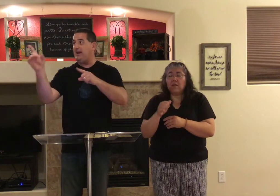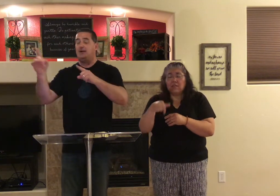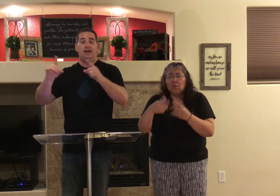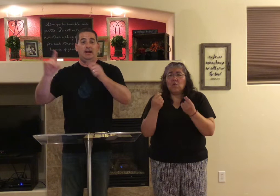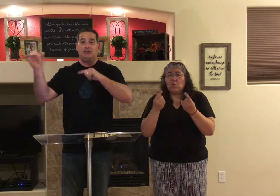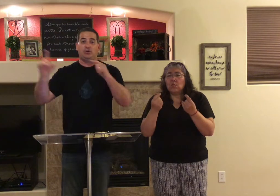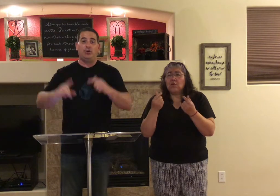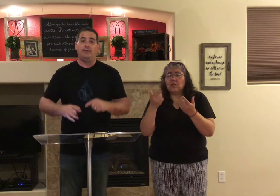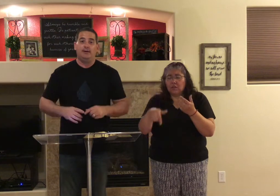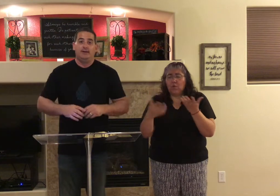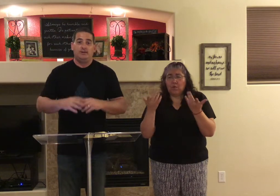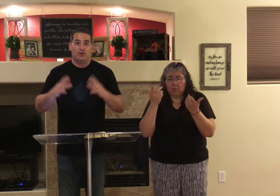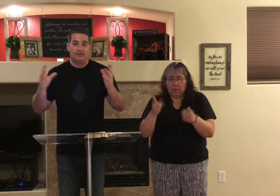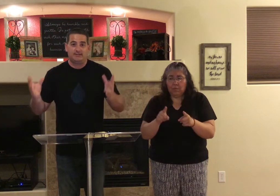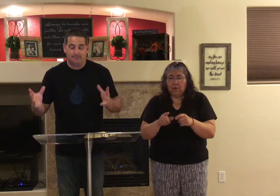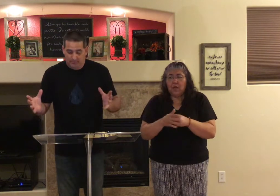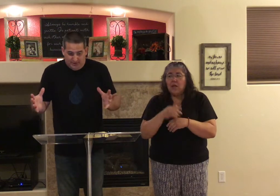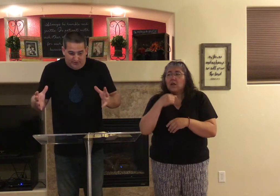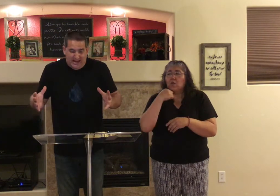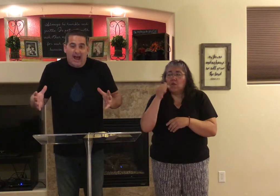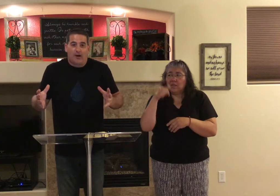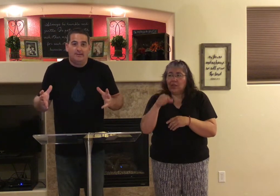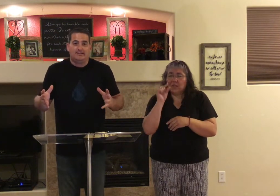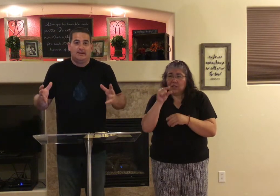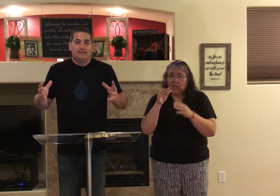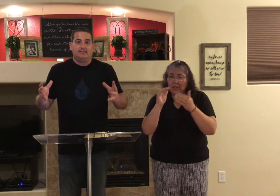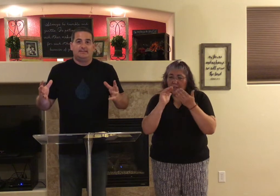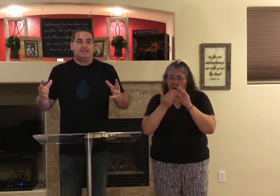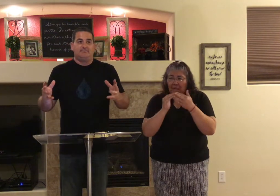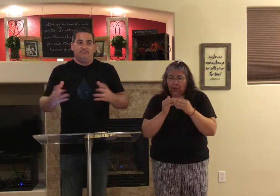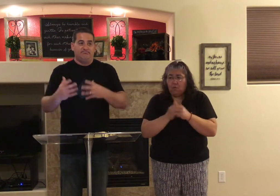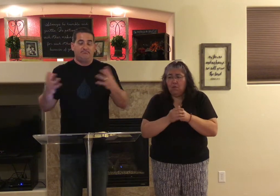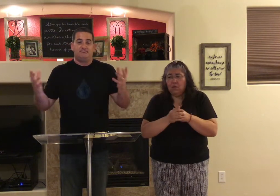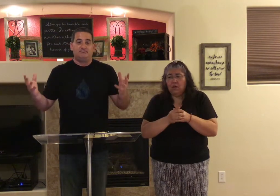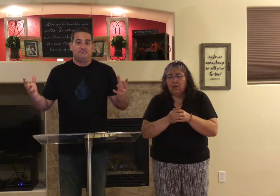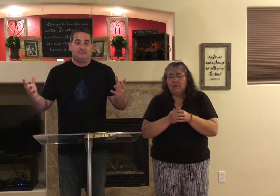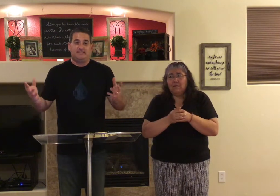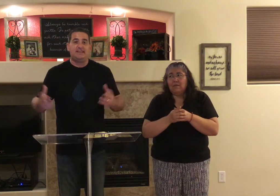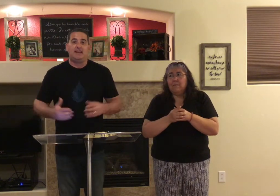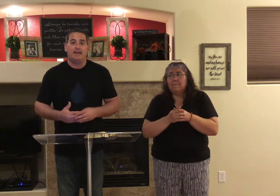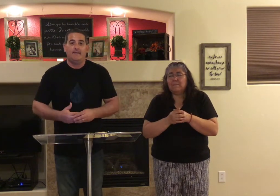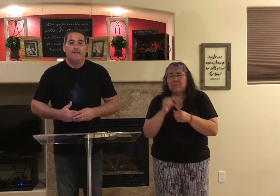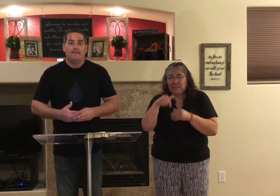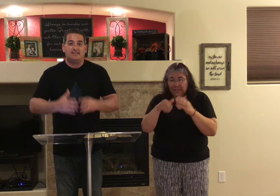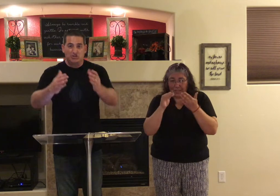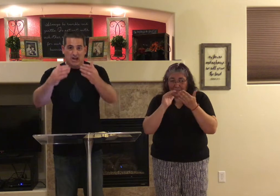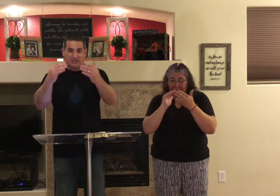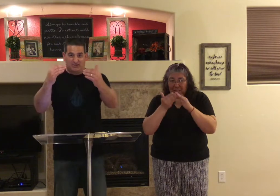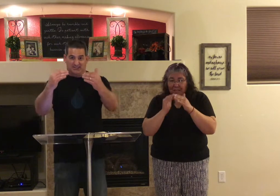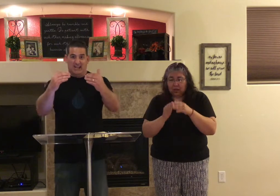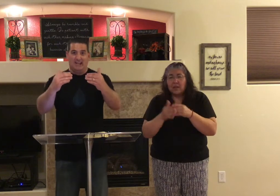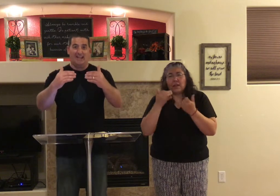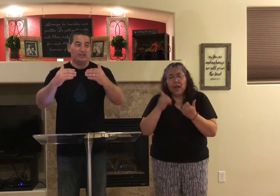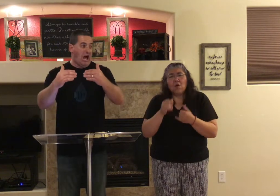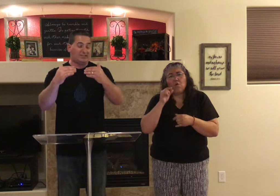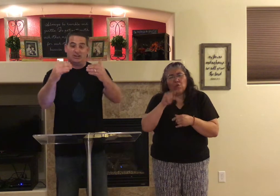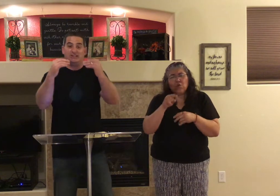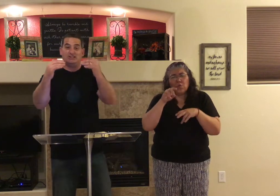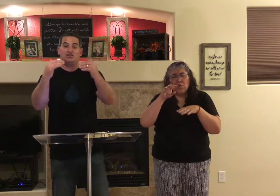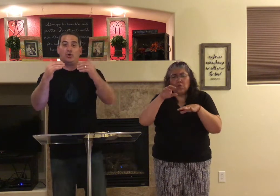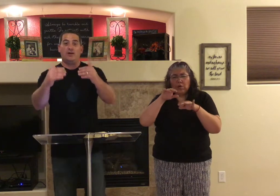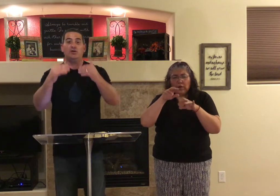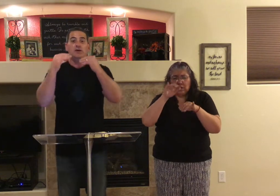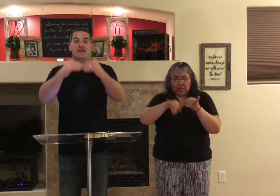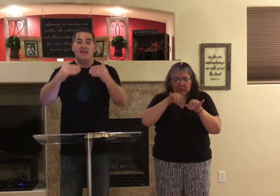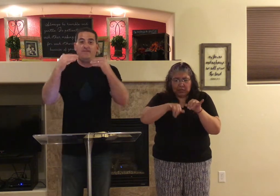he went in and he told this little town, this city, listen, you guys are sinning and God's going